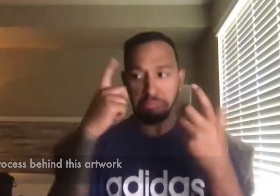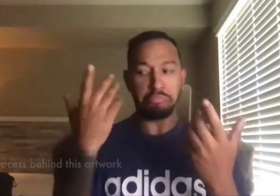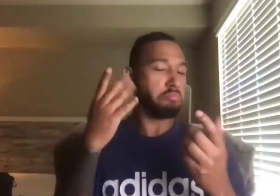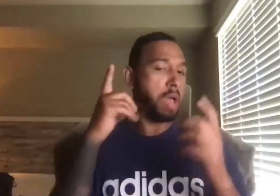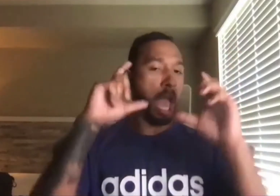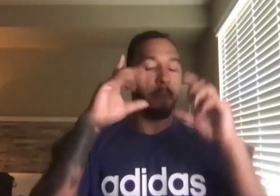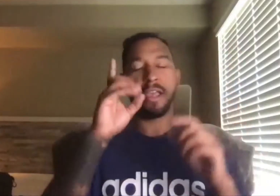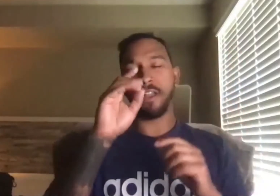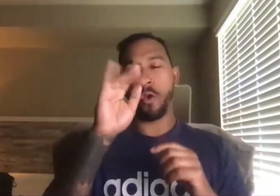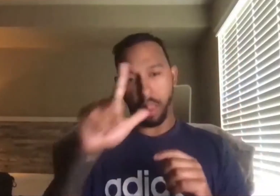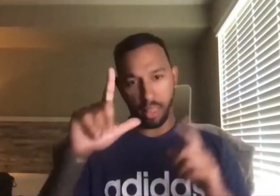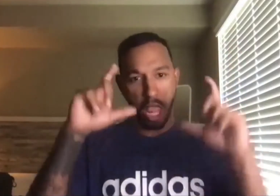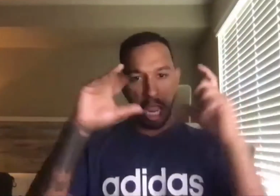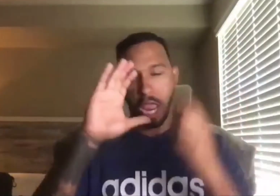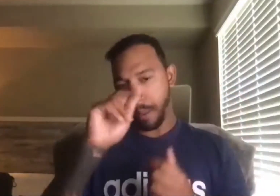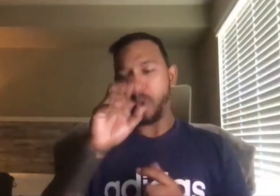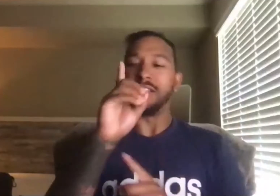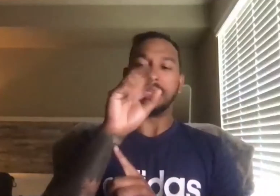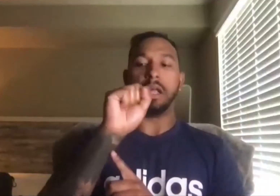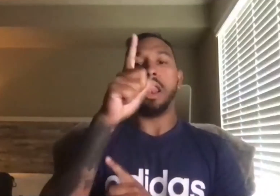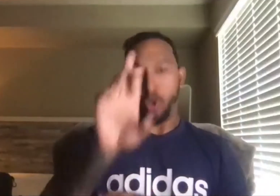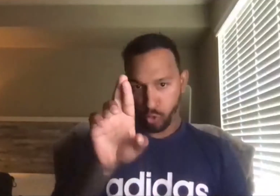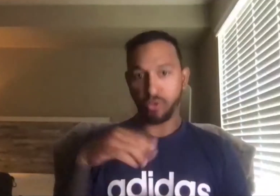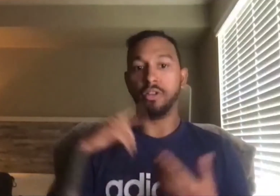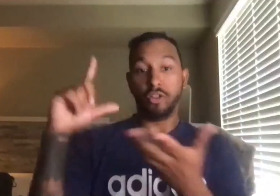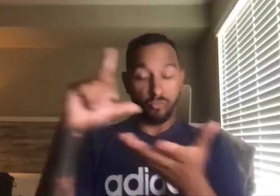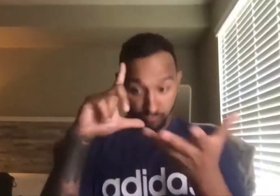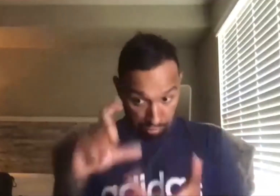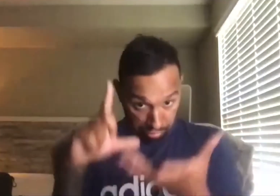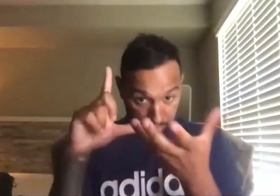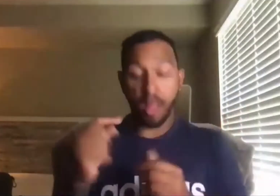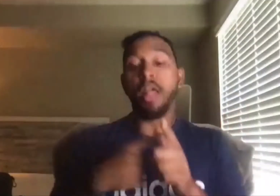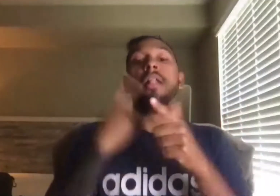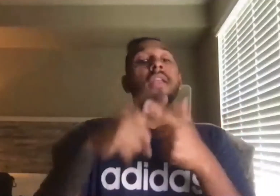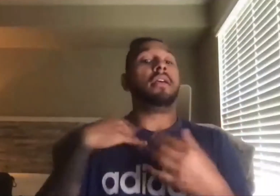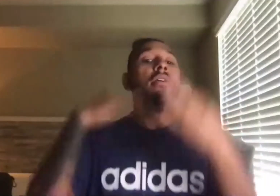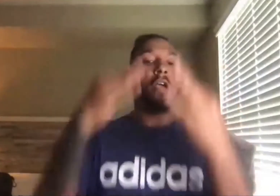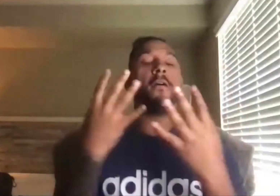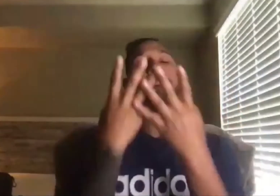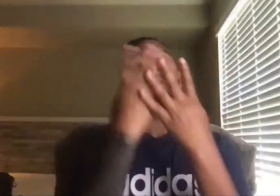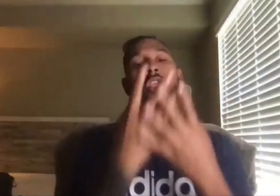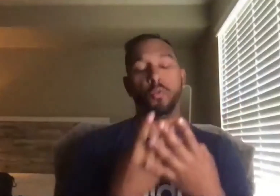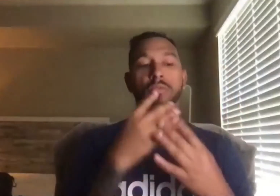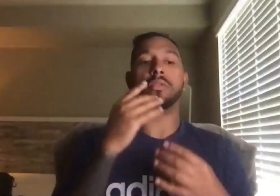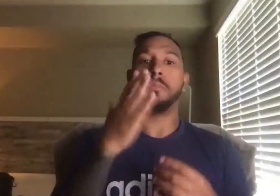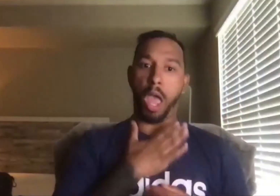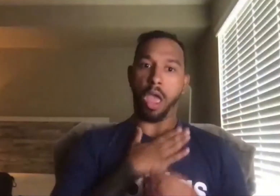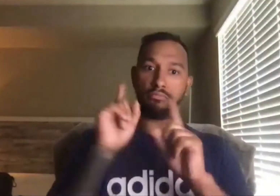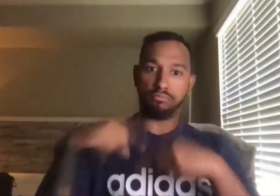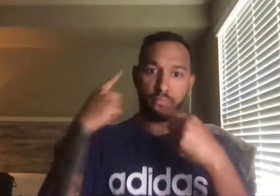The process behind the work, yeah. My process began with the DSLR digital